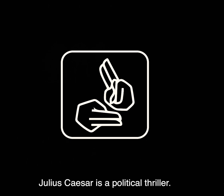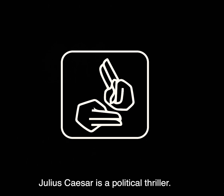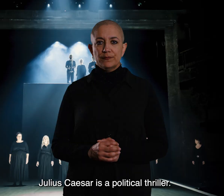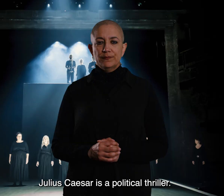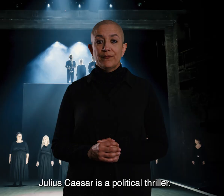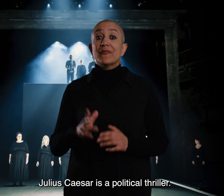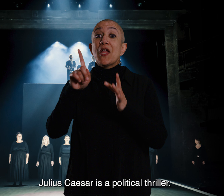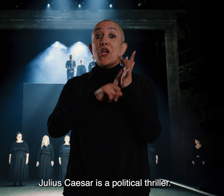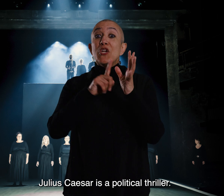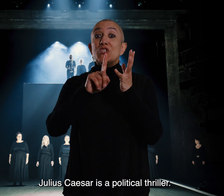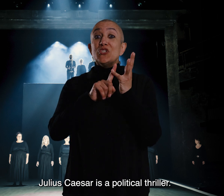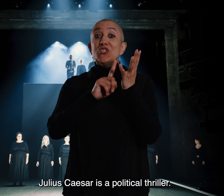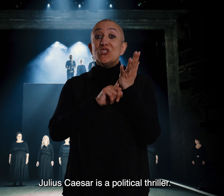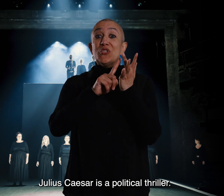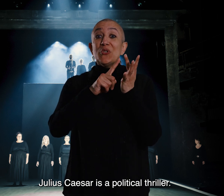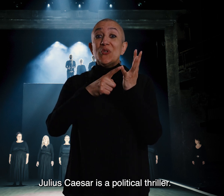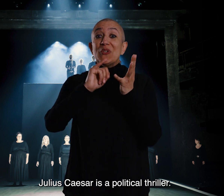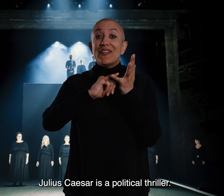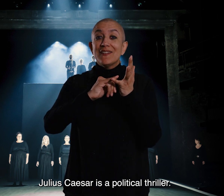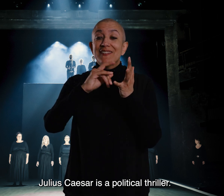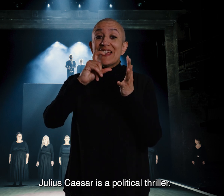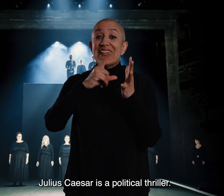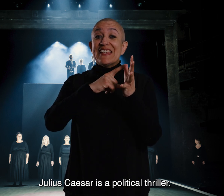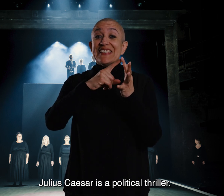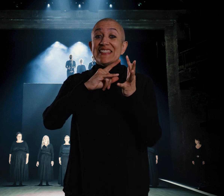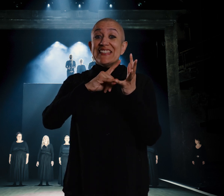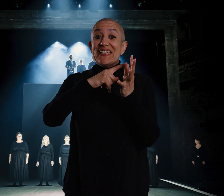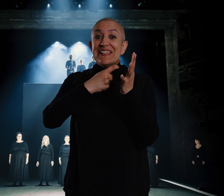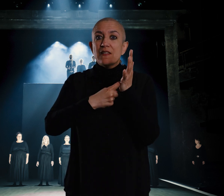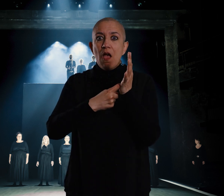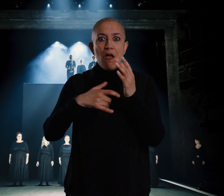Julius Caesar is a political thriller.